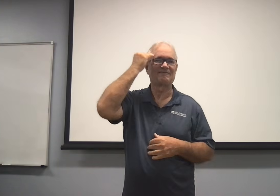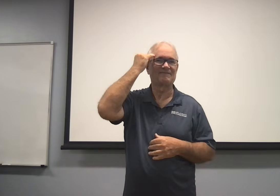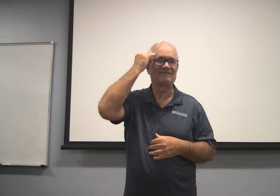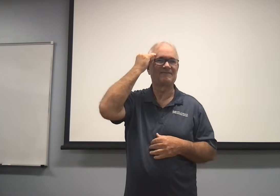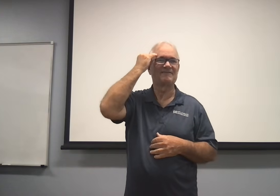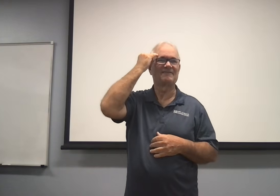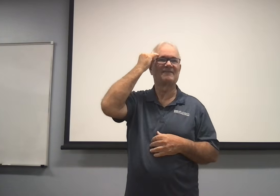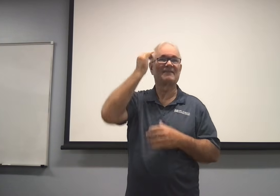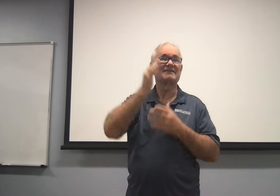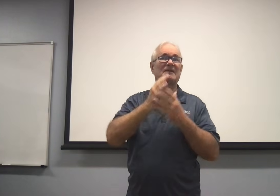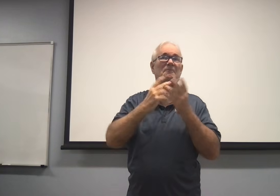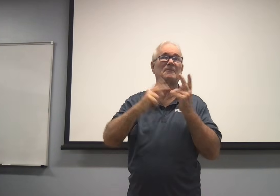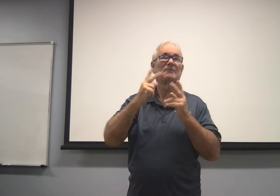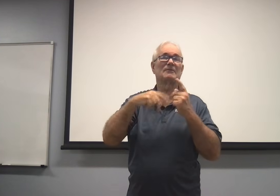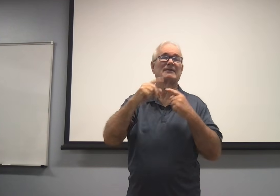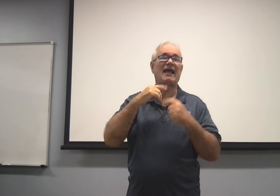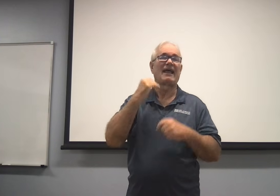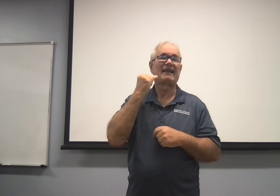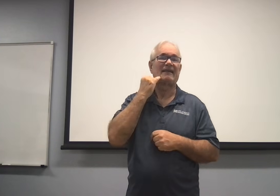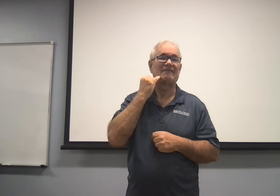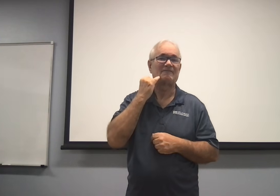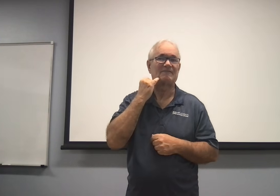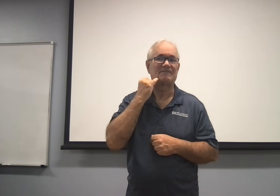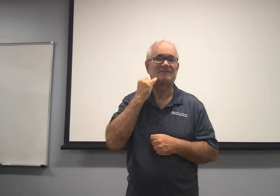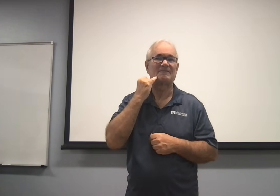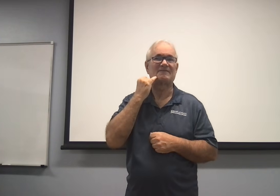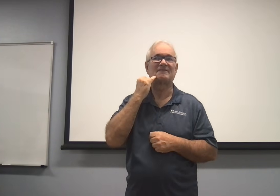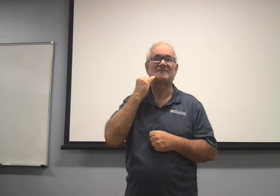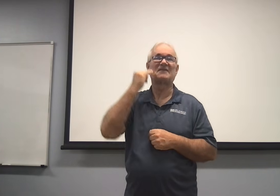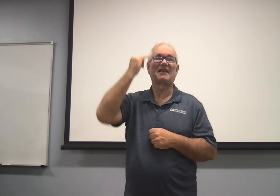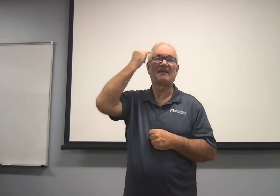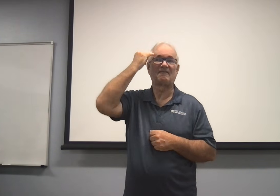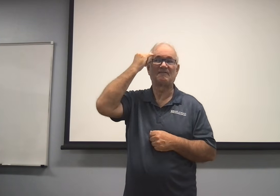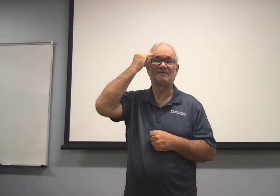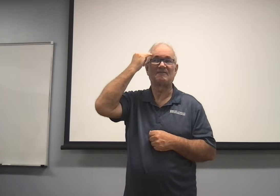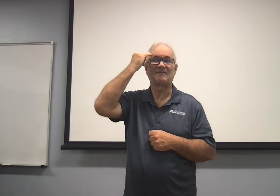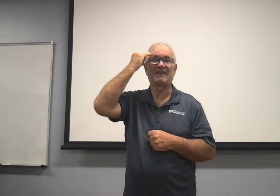this happens, or you can sign if. A lot of people will sign if